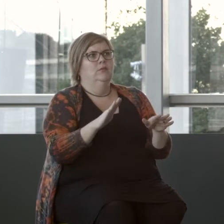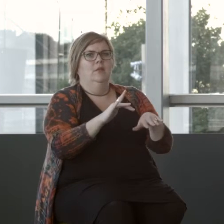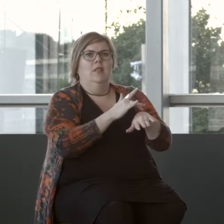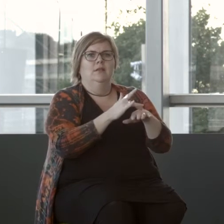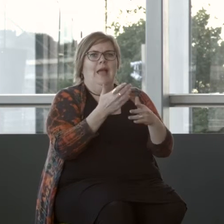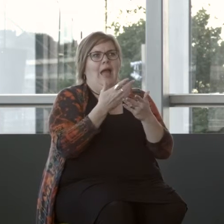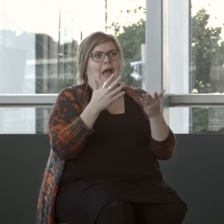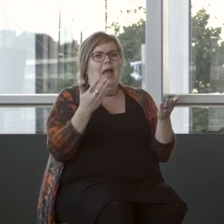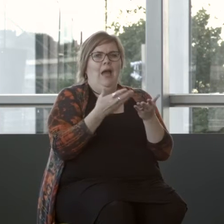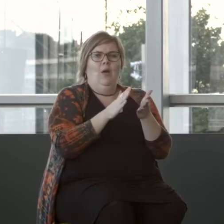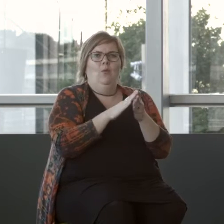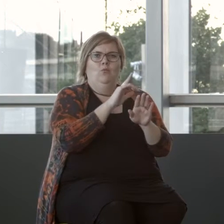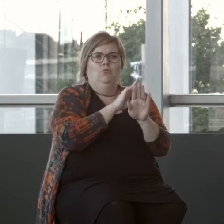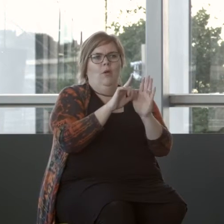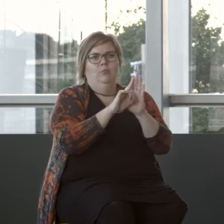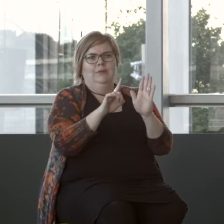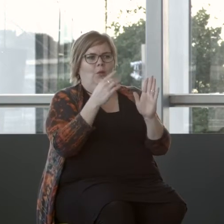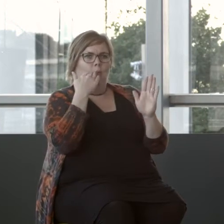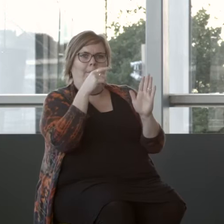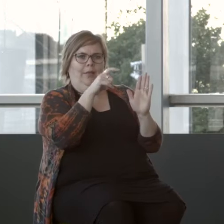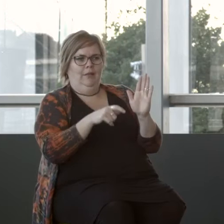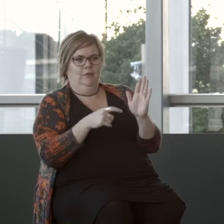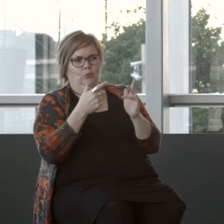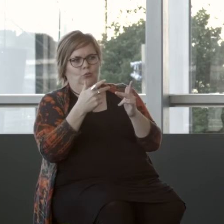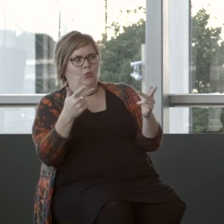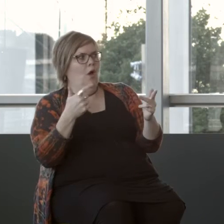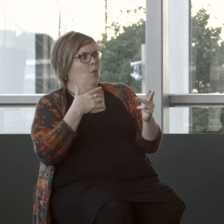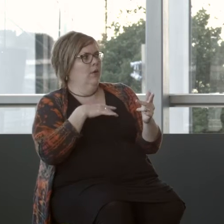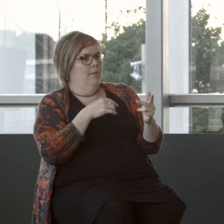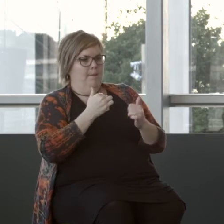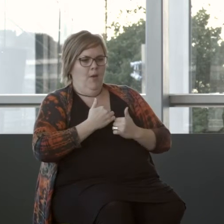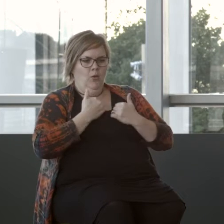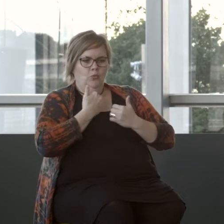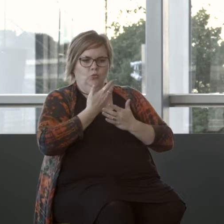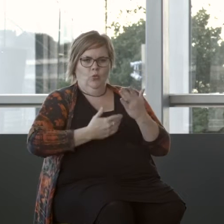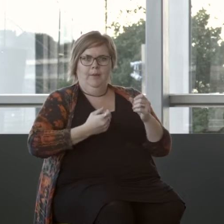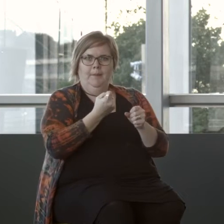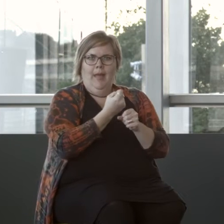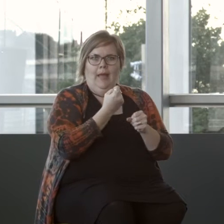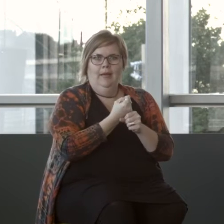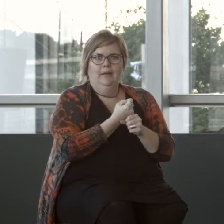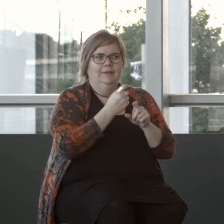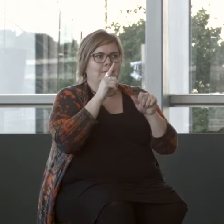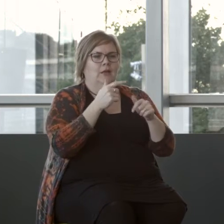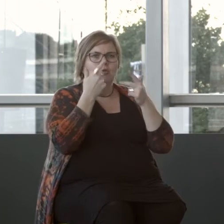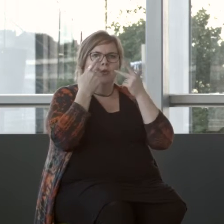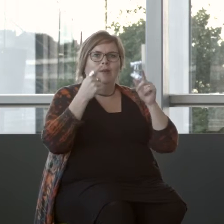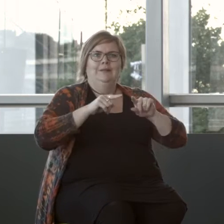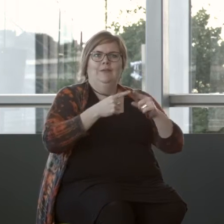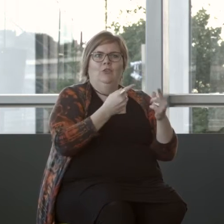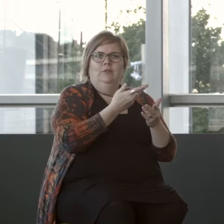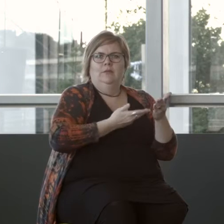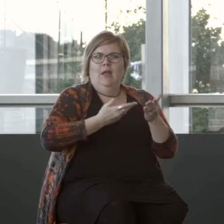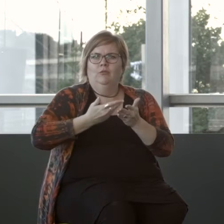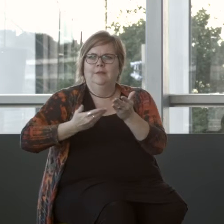I wanted to make my own versions of stories. I wanted to change those stories and start drawing out different sorts of narratives, ones